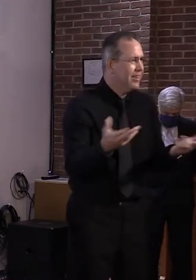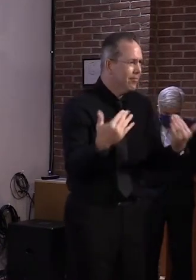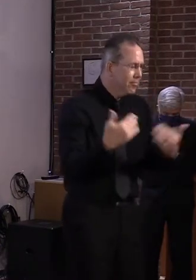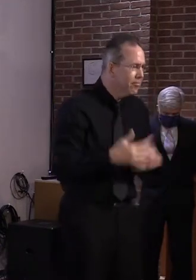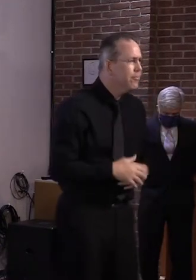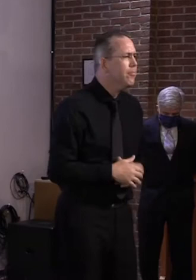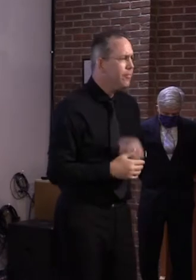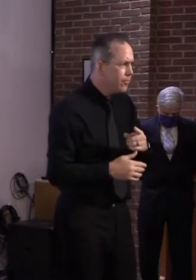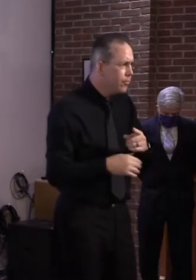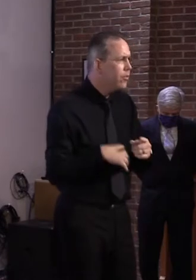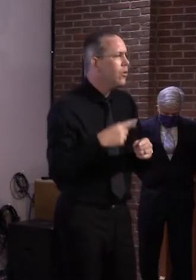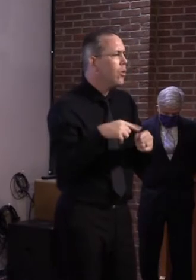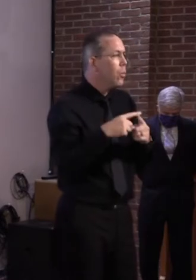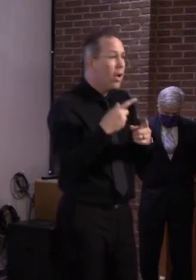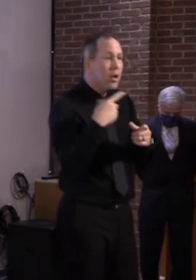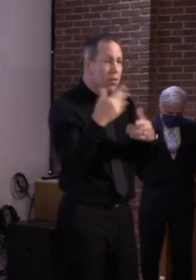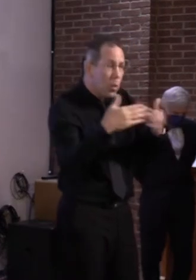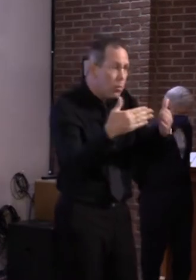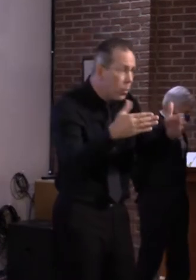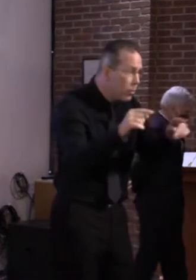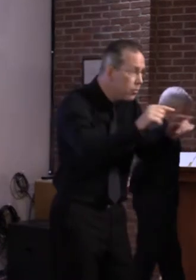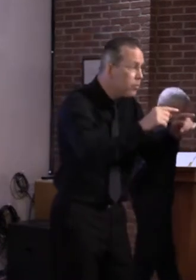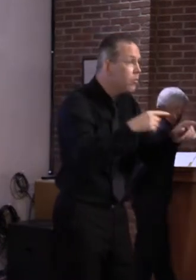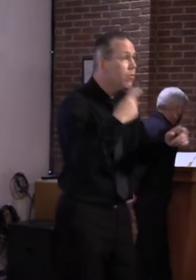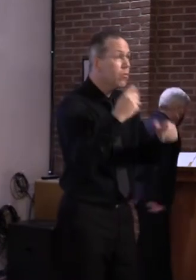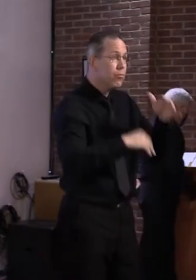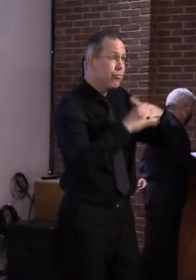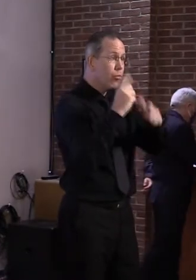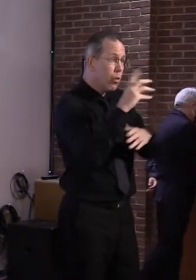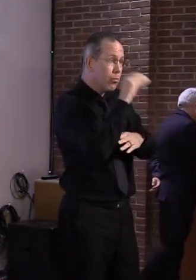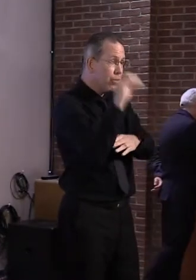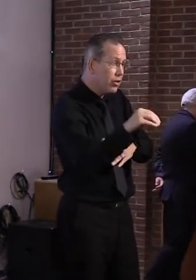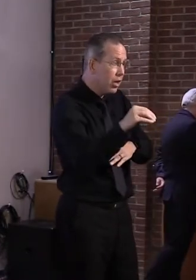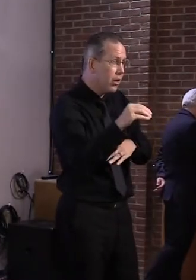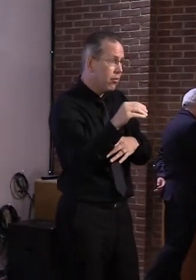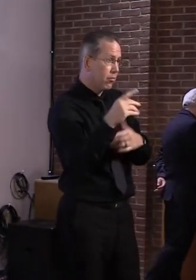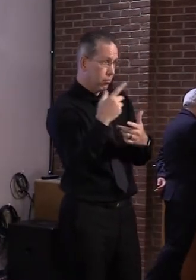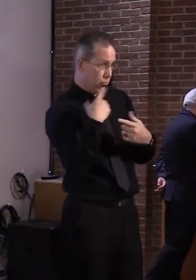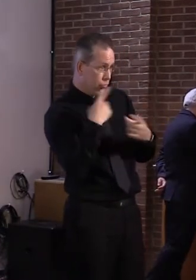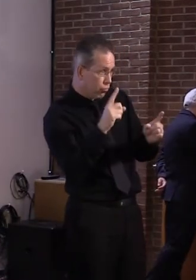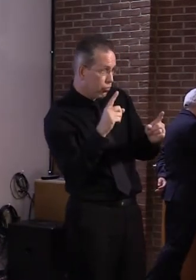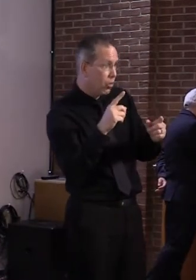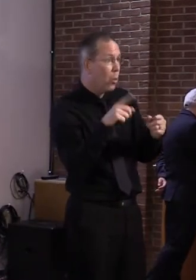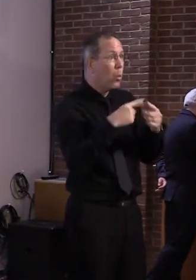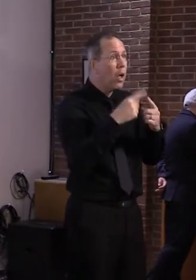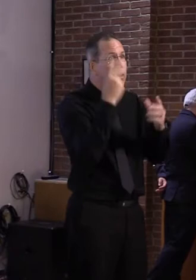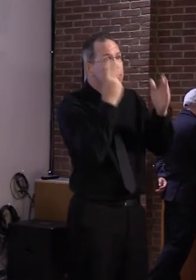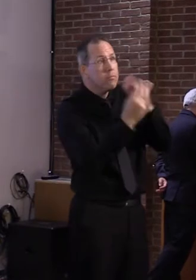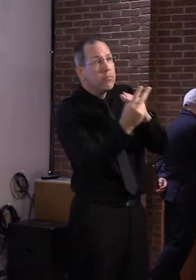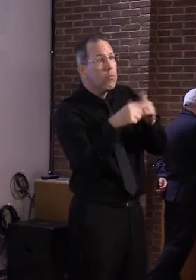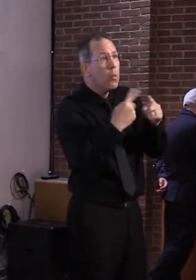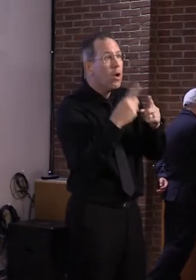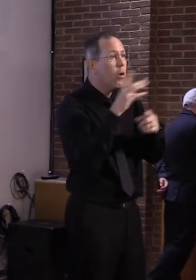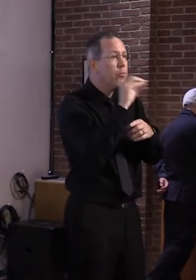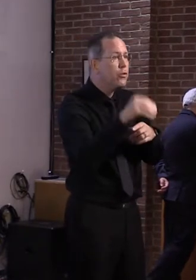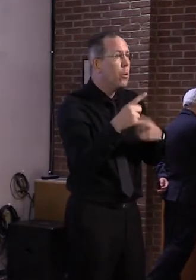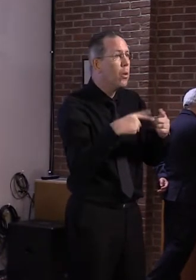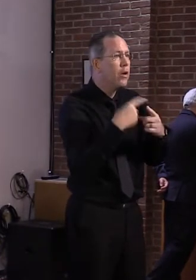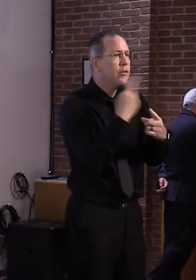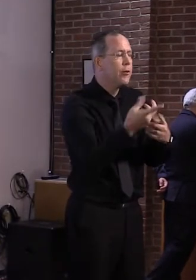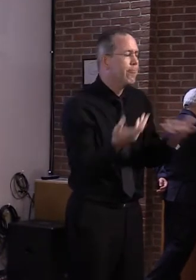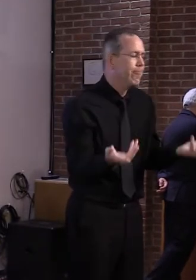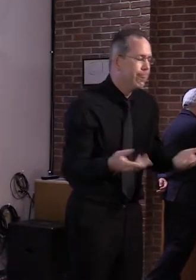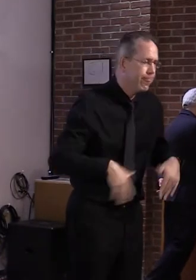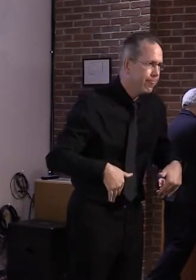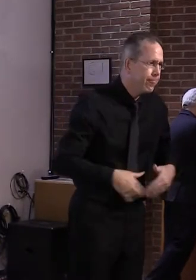to say we want to open up just as quick as we safely can. And the legislative session is, in theory, wrapping up today. It